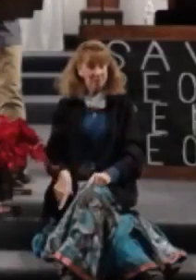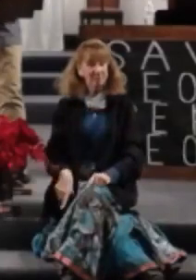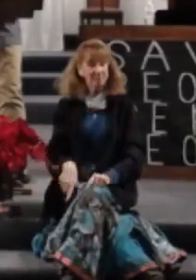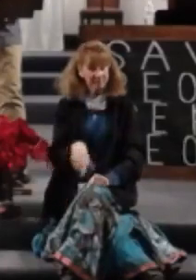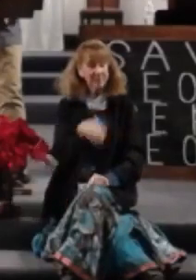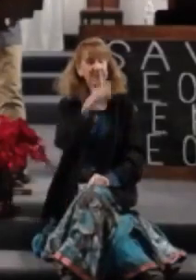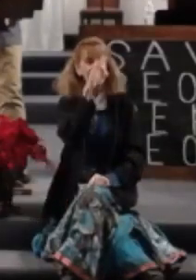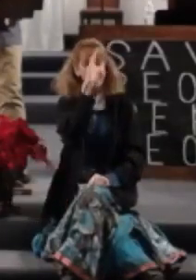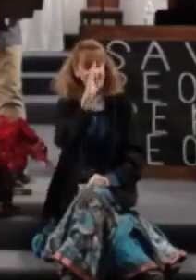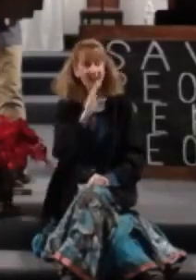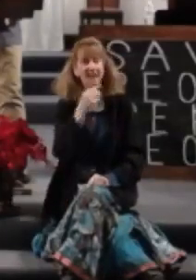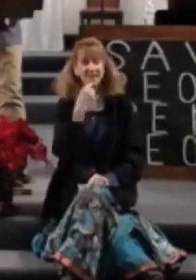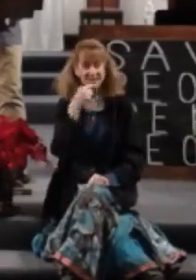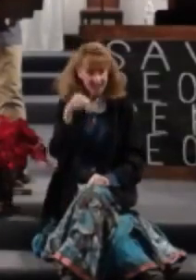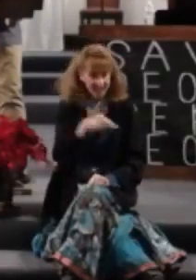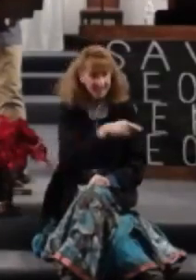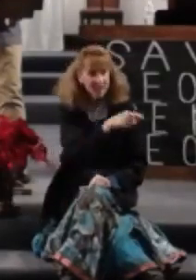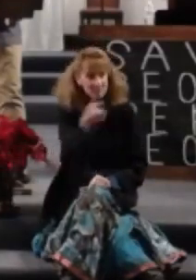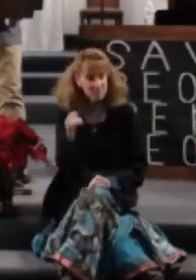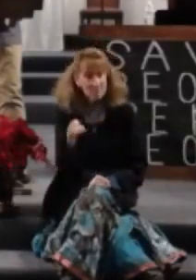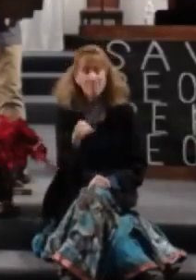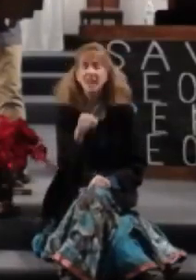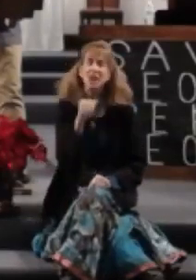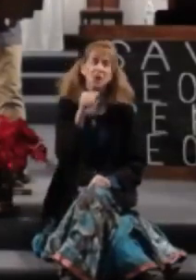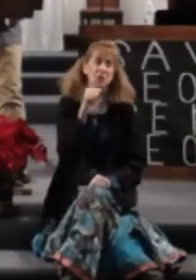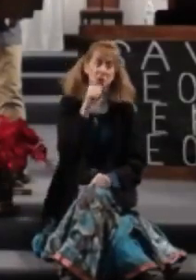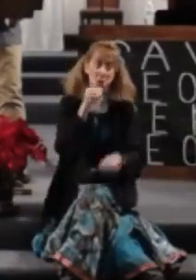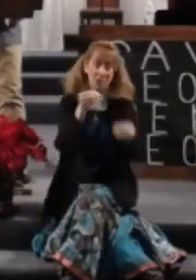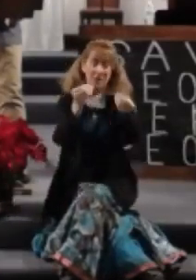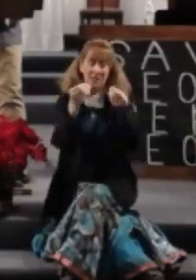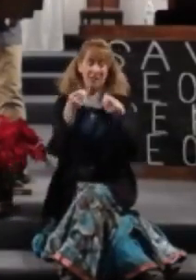God's translation of that was, "Don't give me